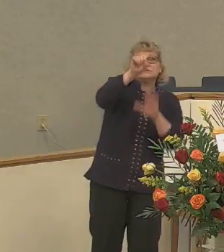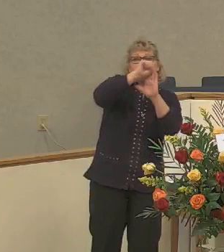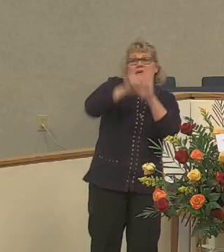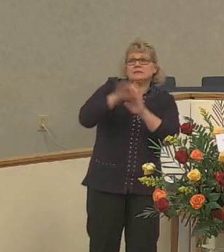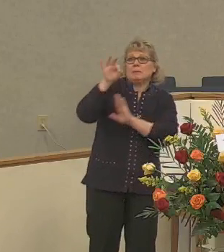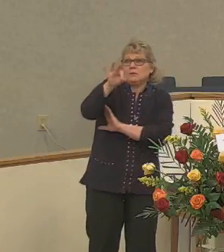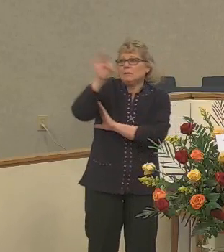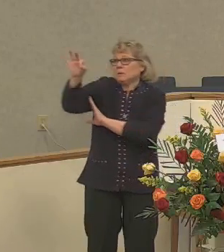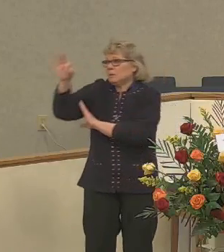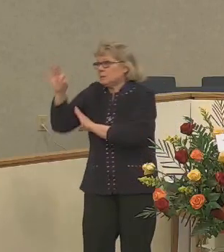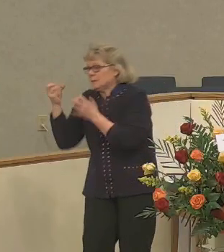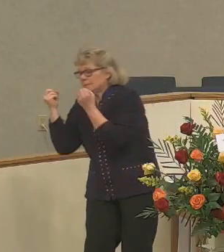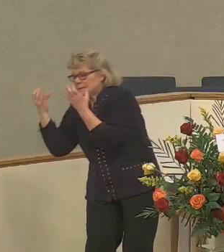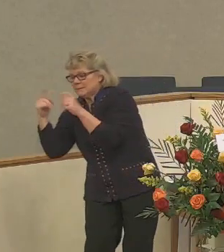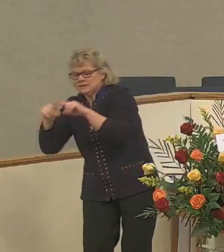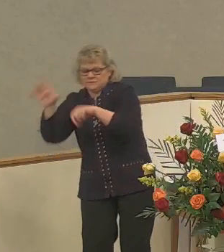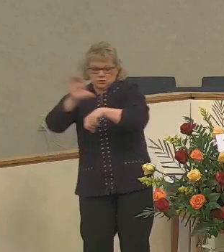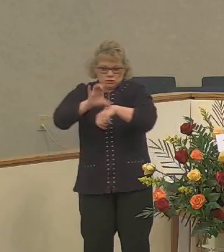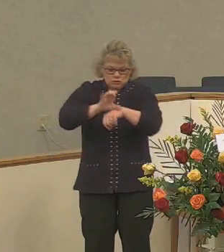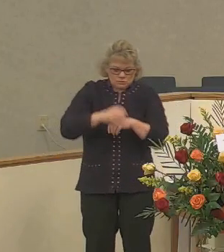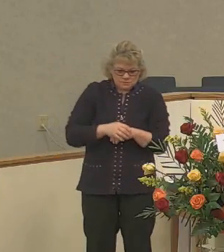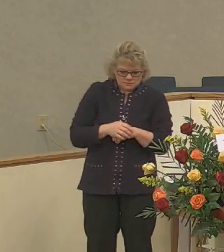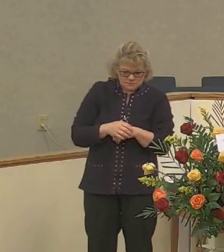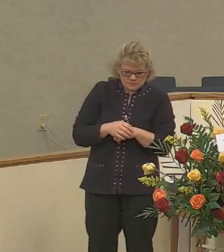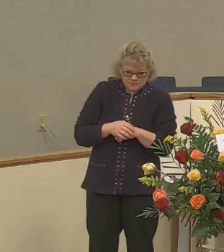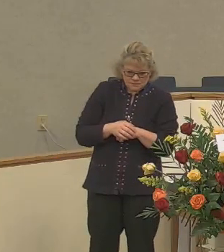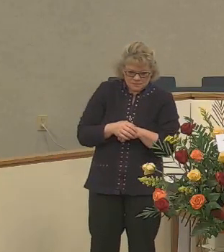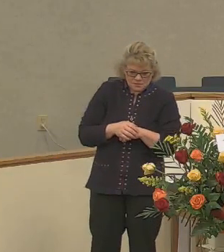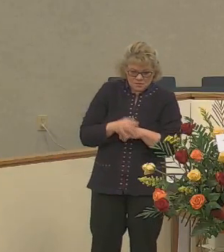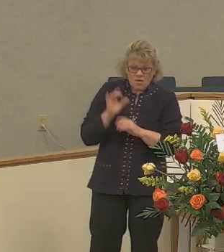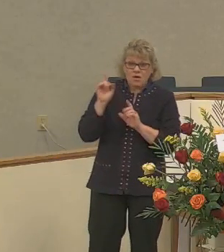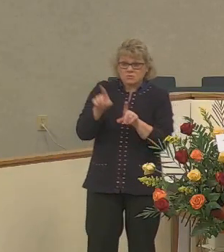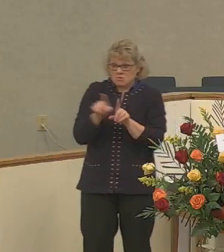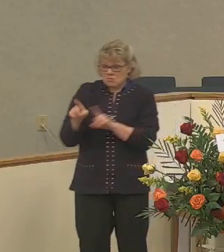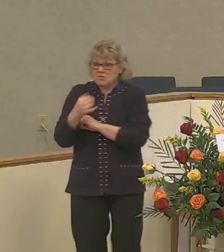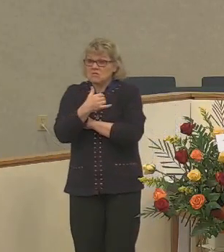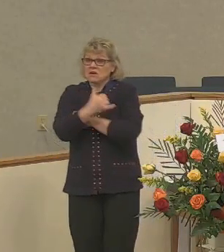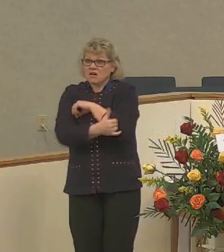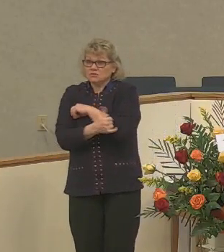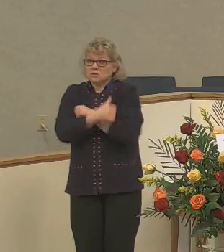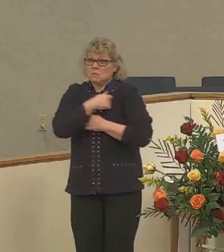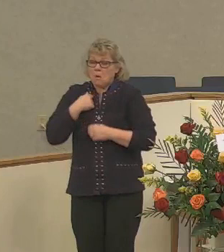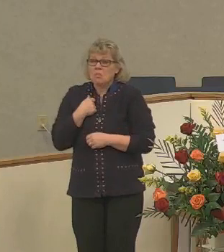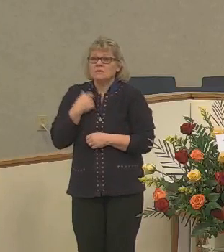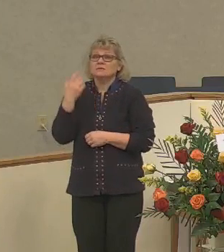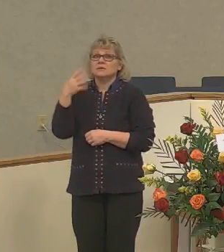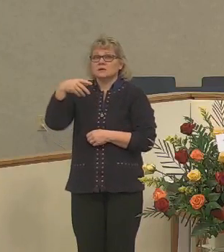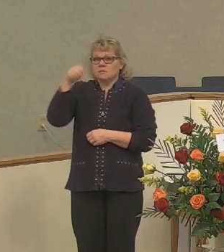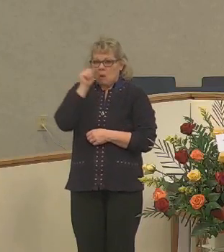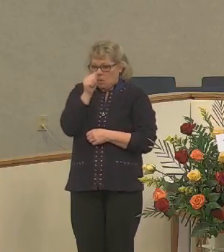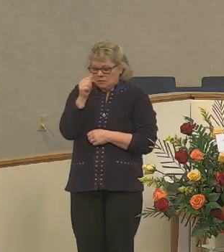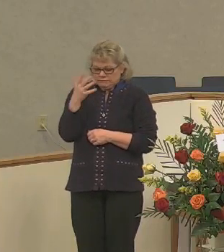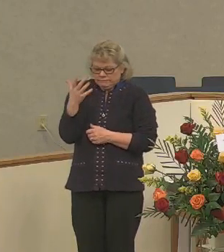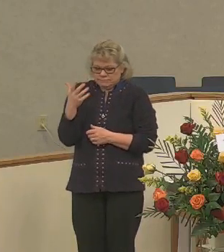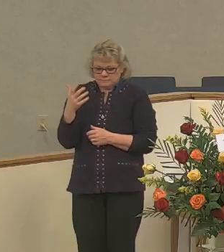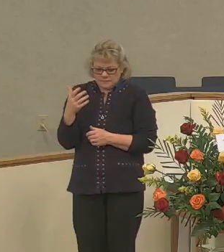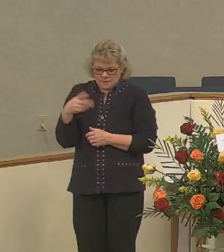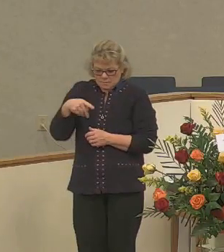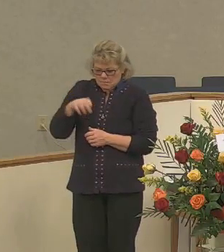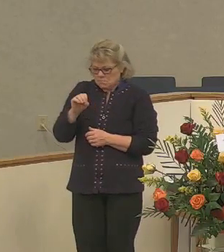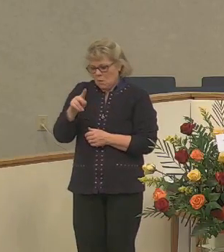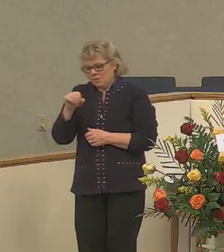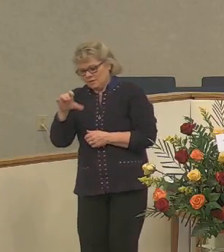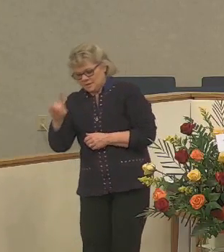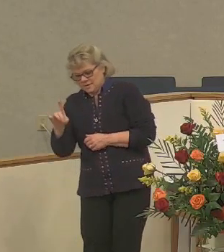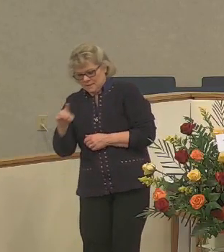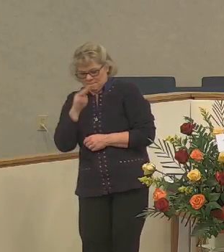many churches. I'd also been to the country of Poland on three mission trips, preaching, and